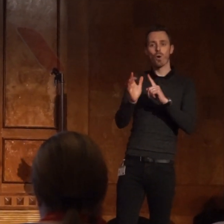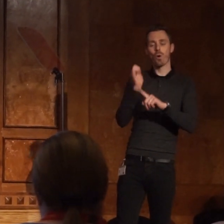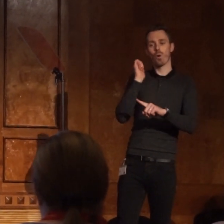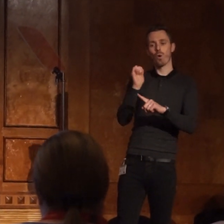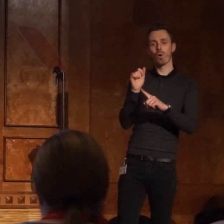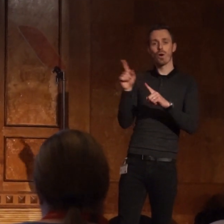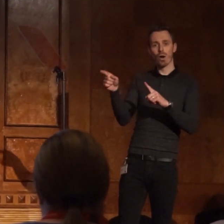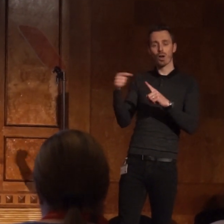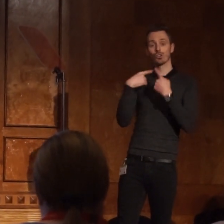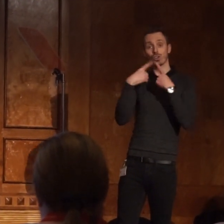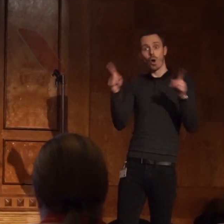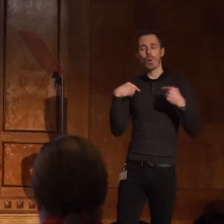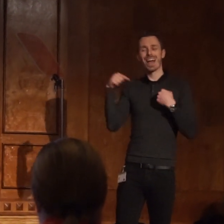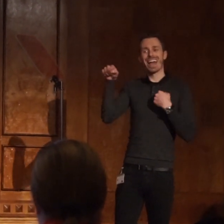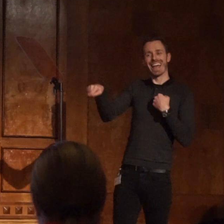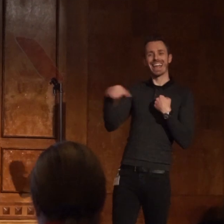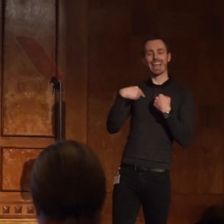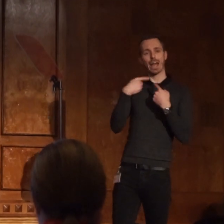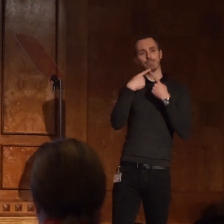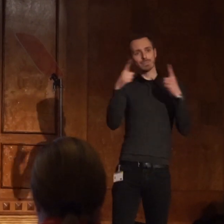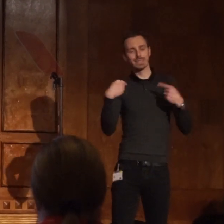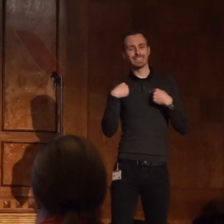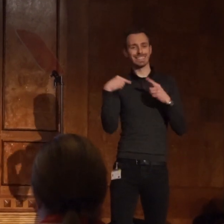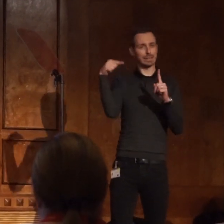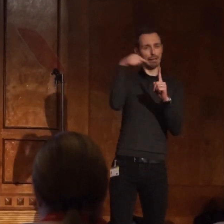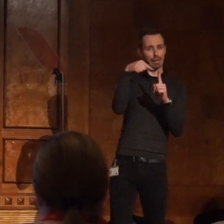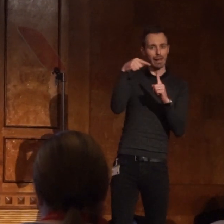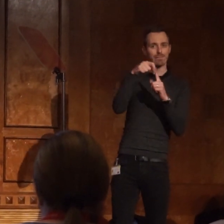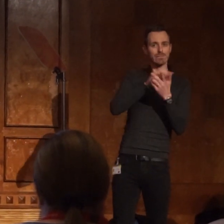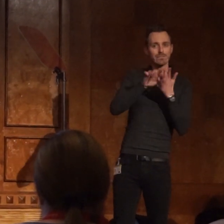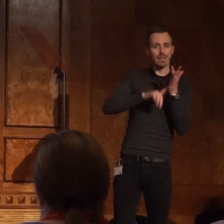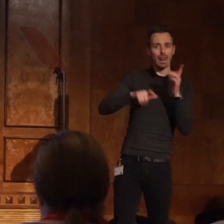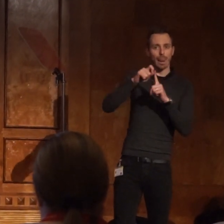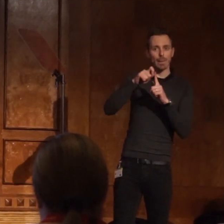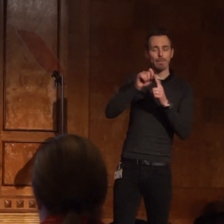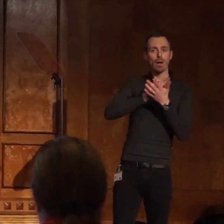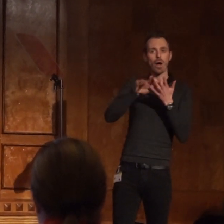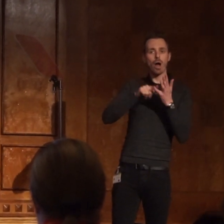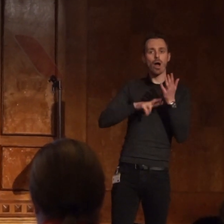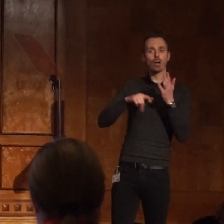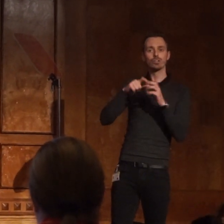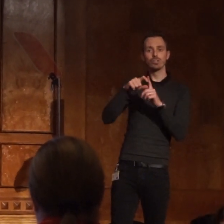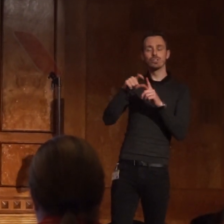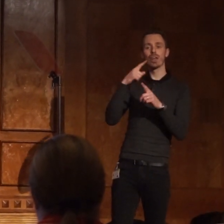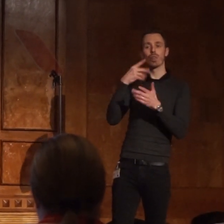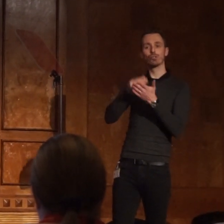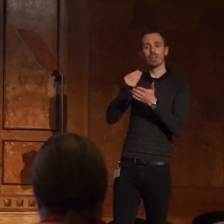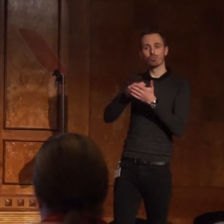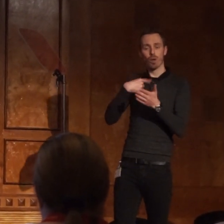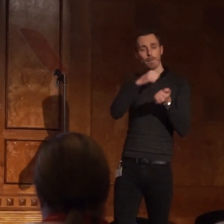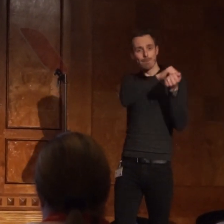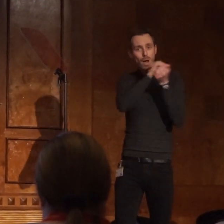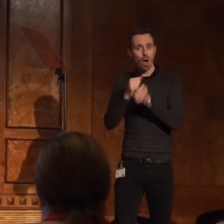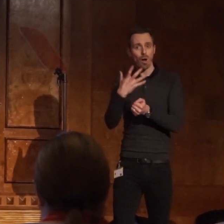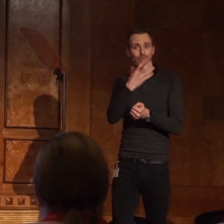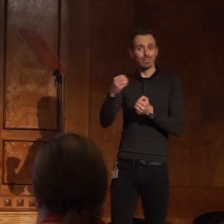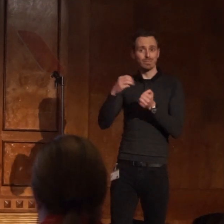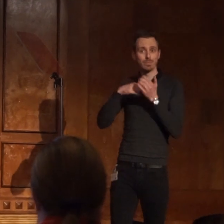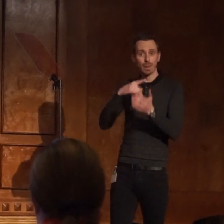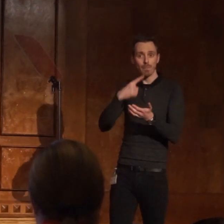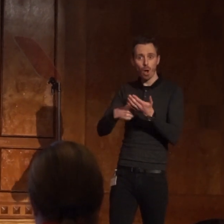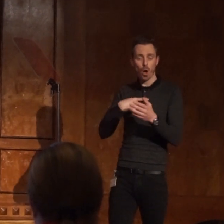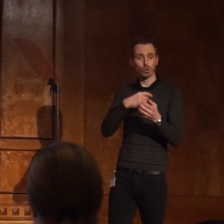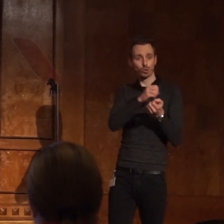was pressurising poor old Philip Hammond in the Treasury to borrow £50 billion to spend on building